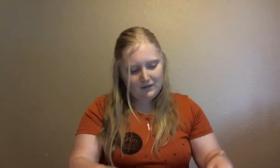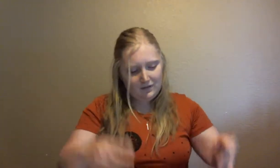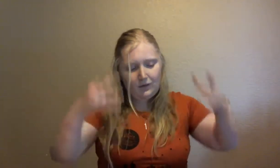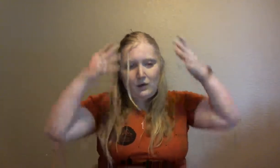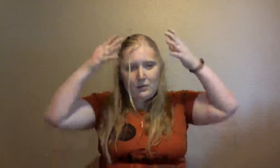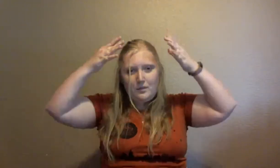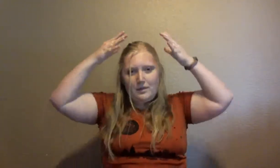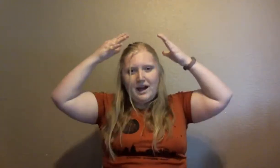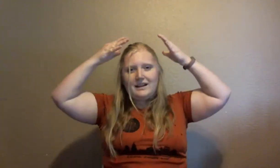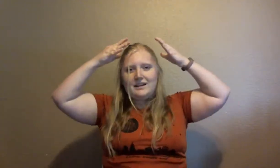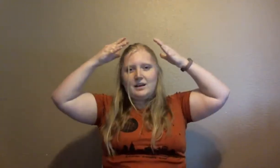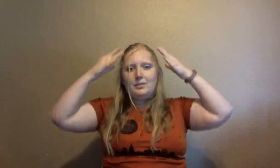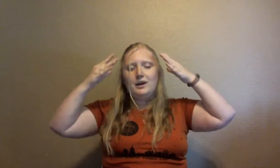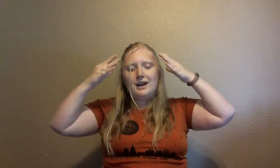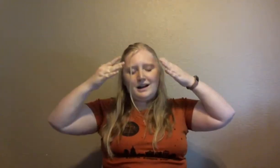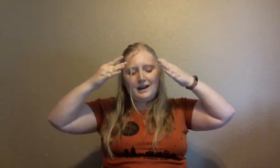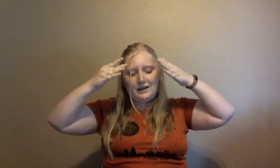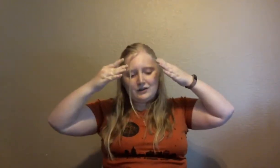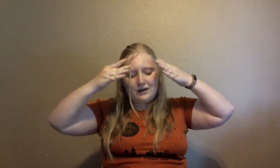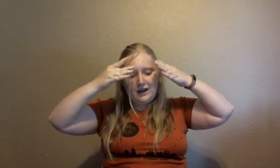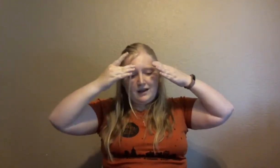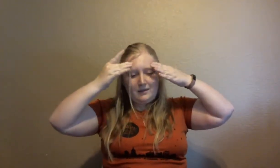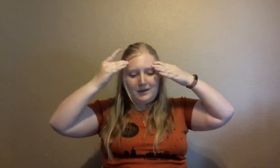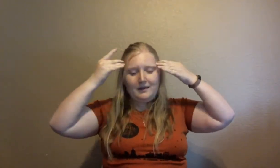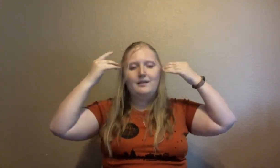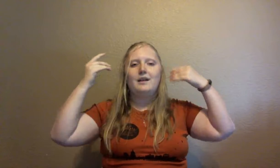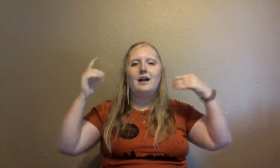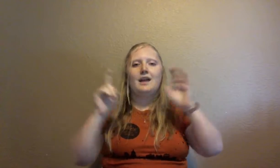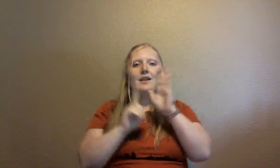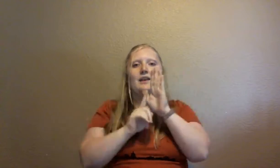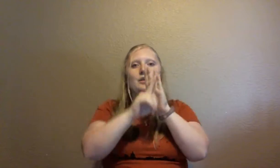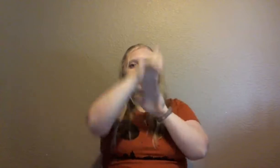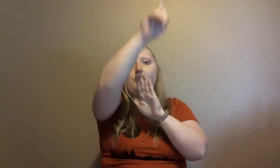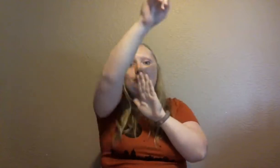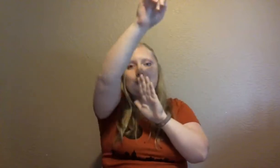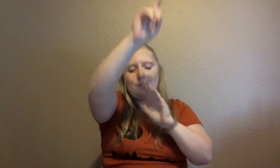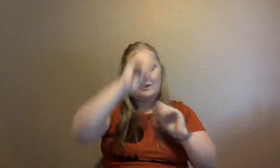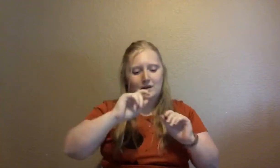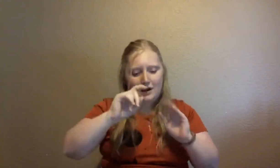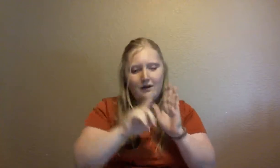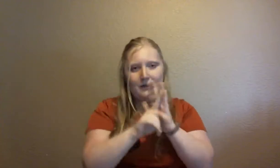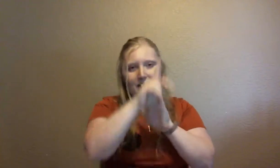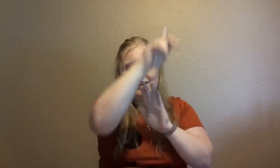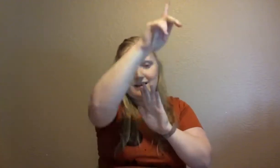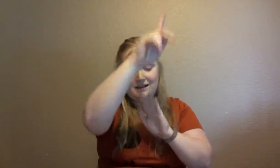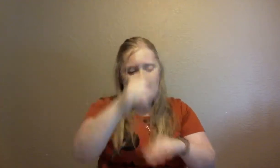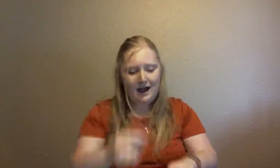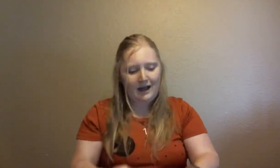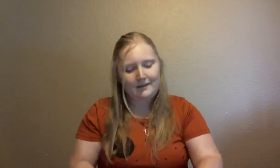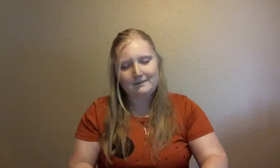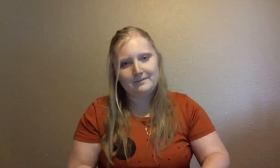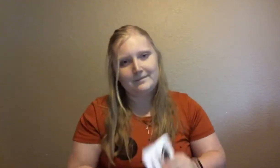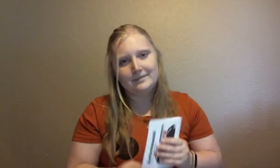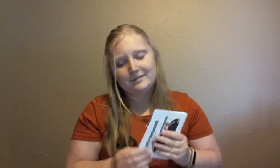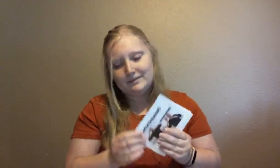So you act like you're putting on an astronaut helmet and then you shoot off into the sky.